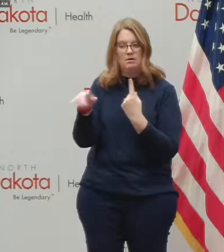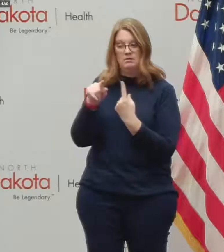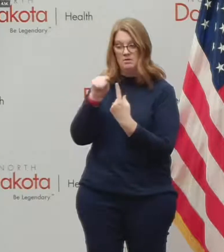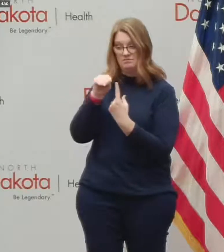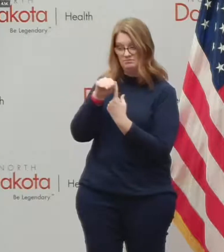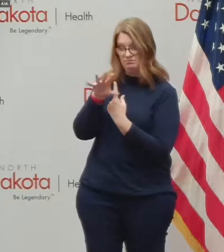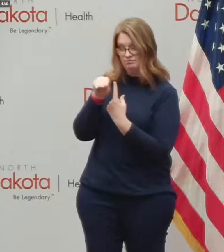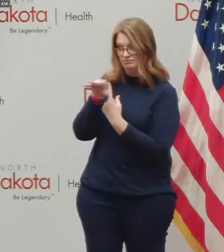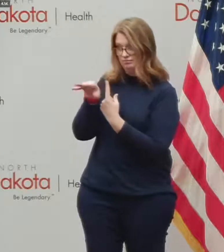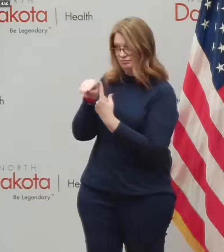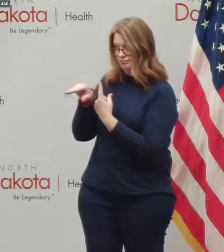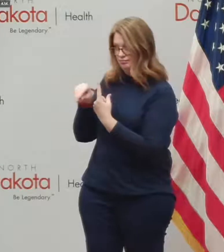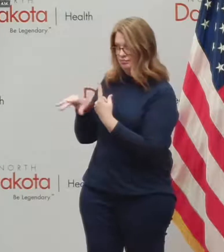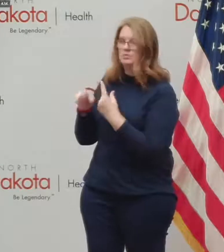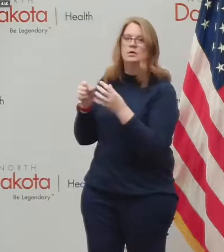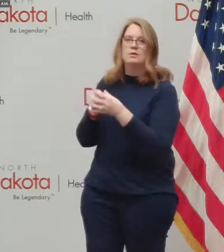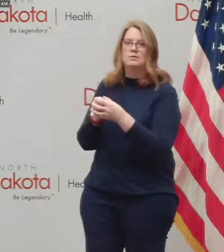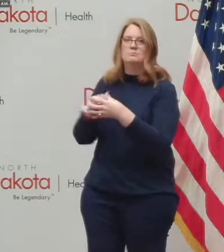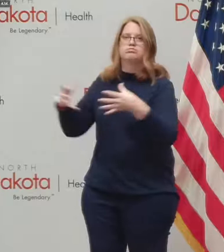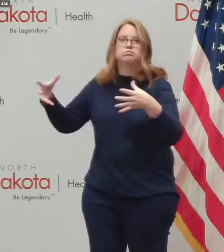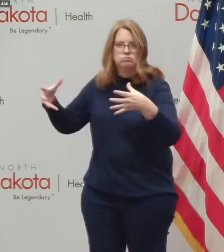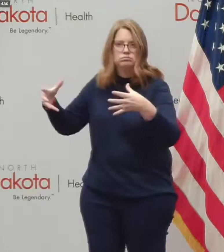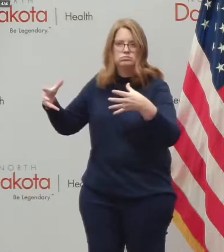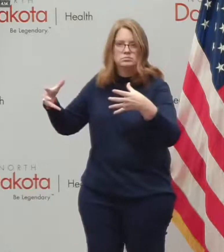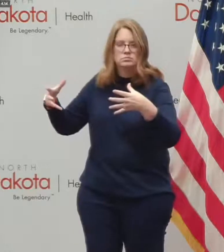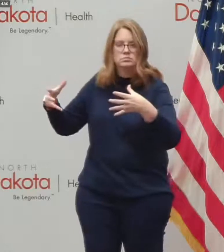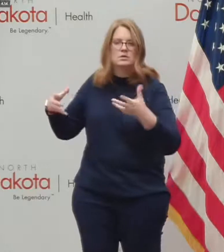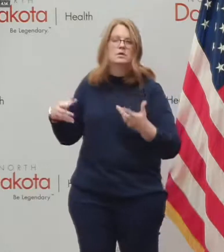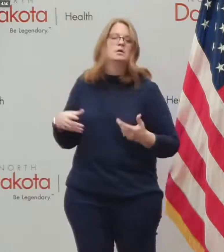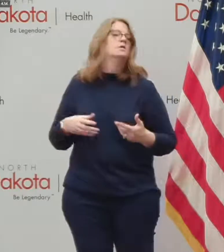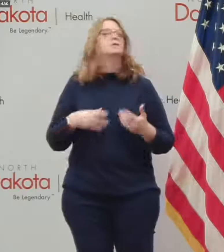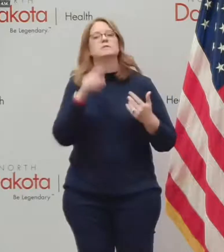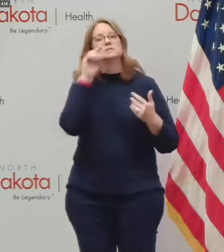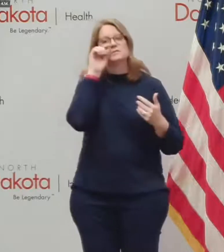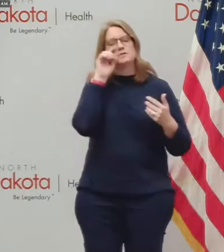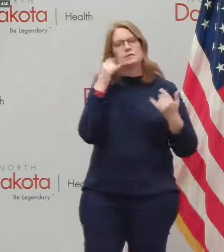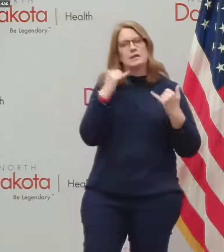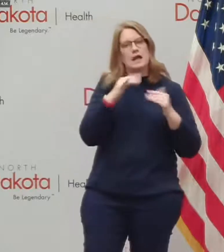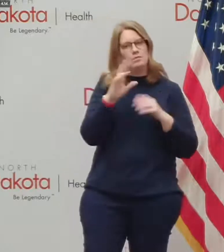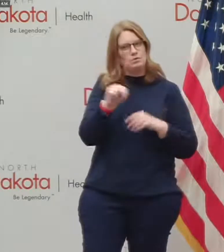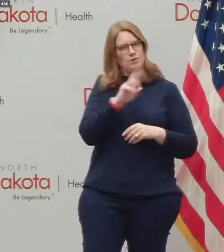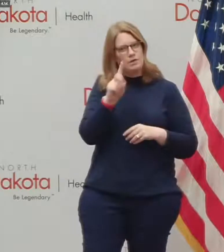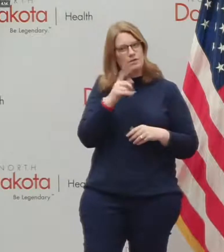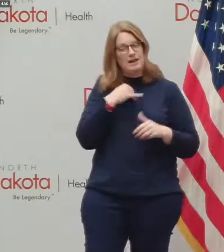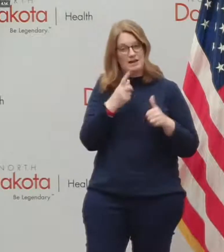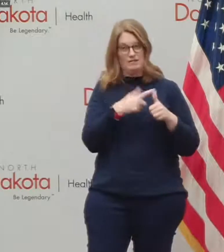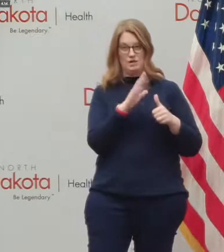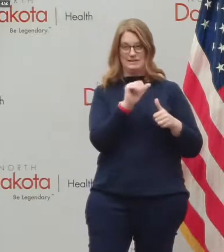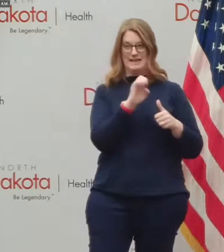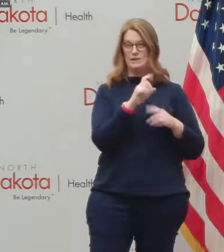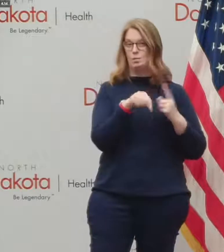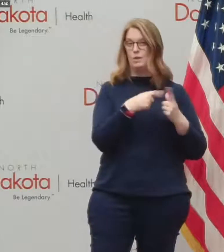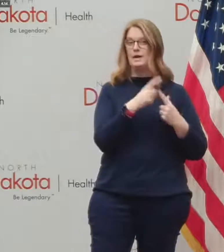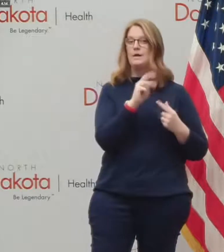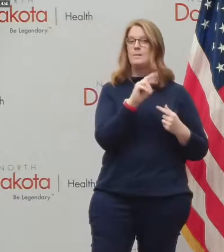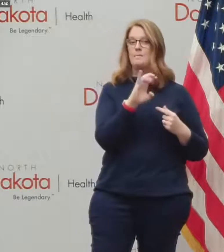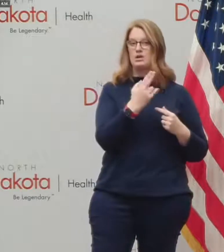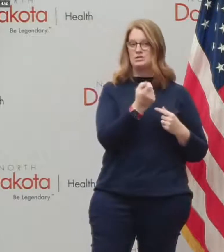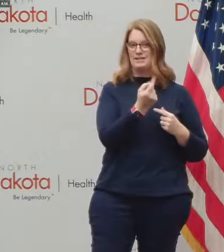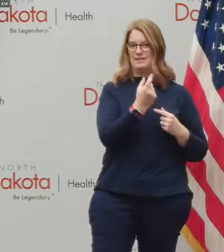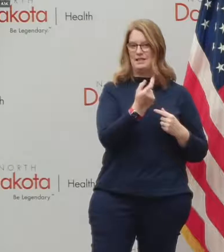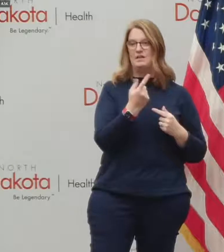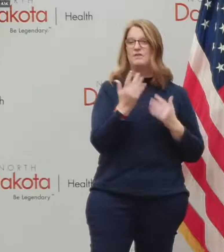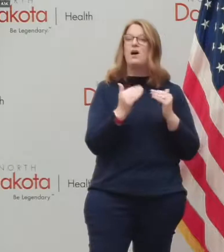many, and then you end up with this exponential growth. So in North Dakota, we had our first case on March 11th. It took us over